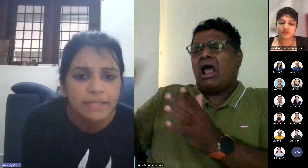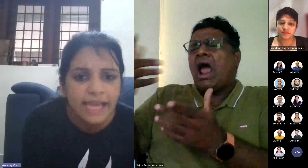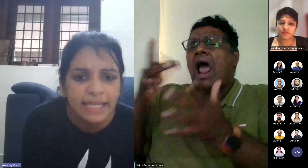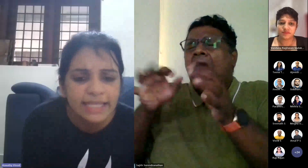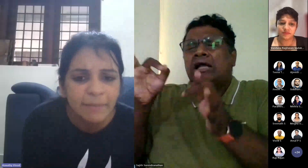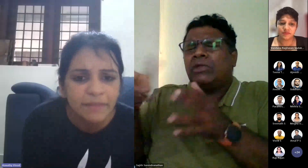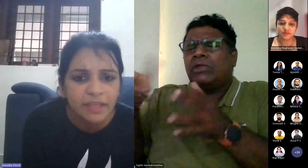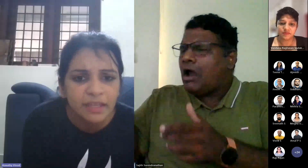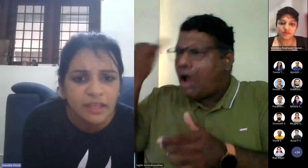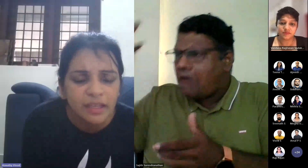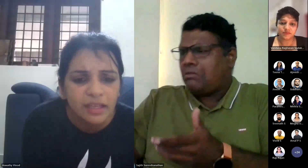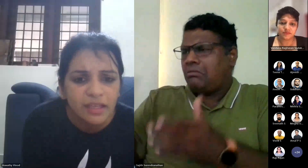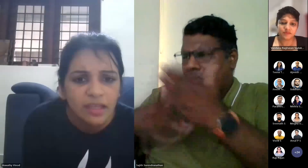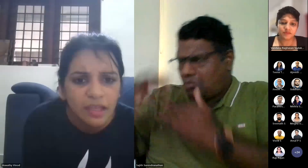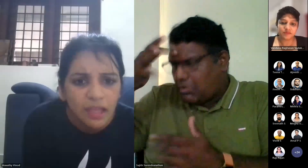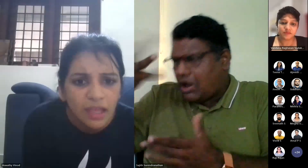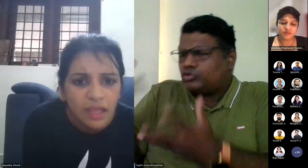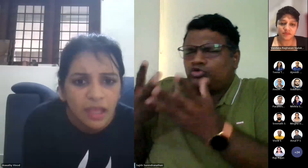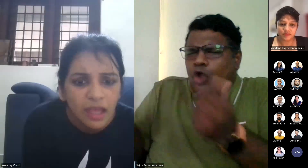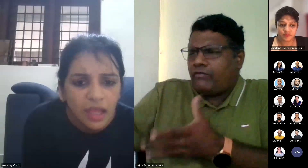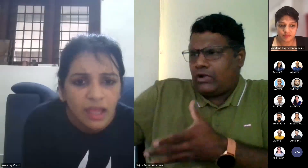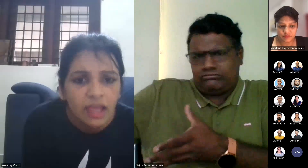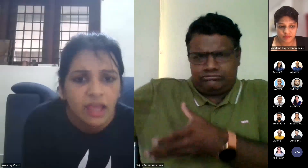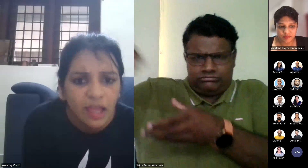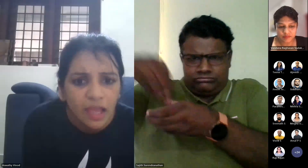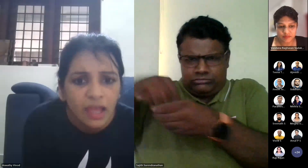When I'm designing something,